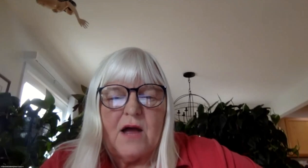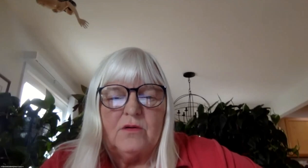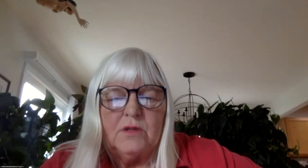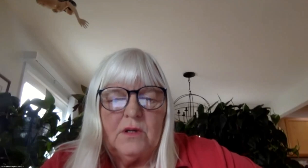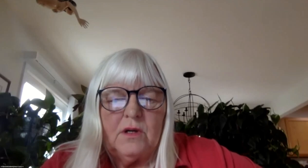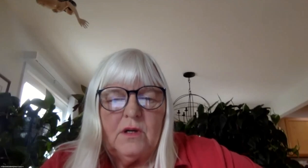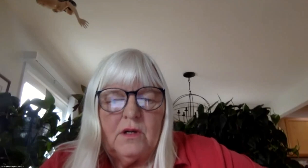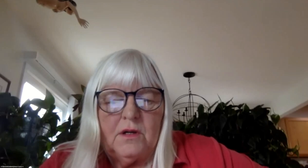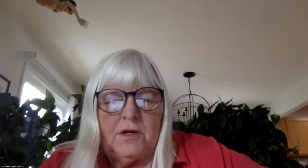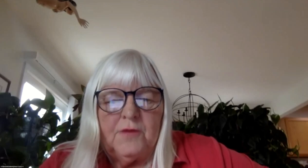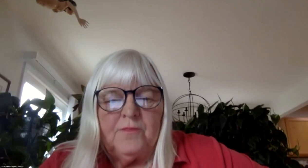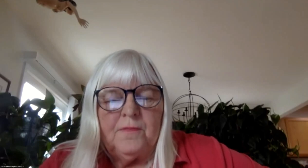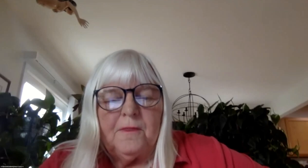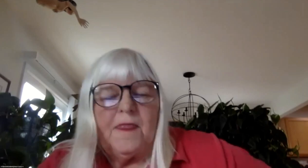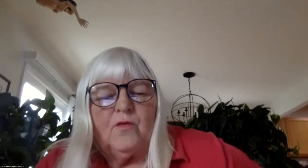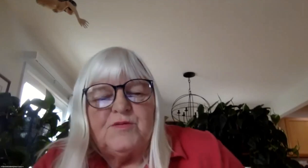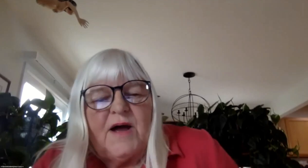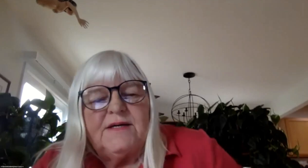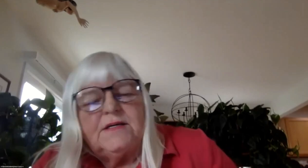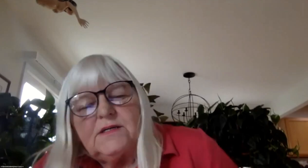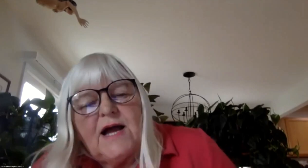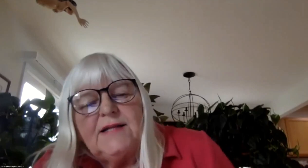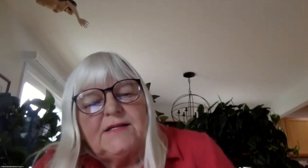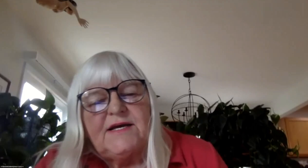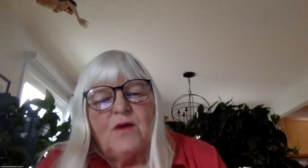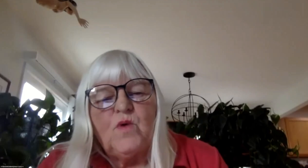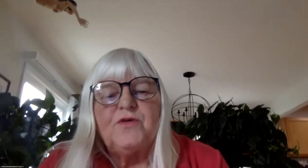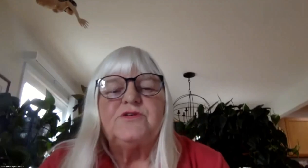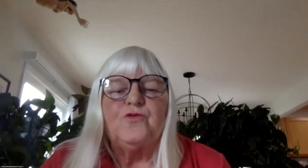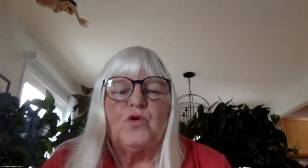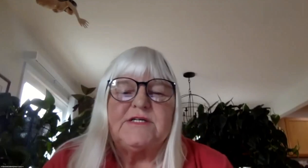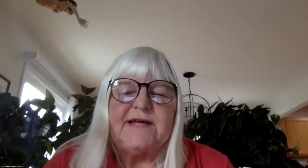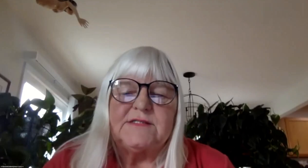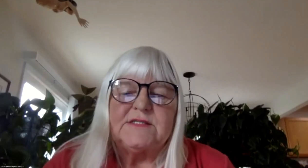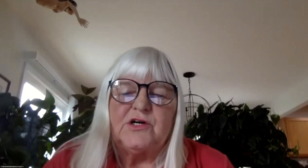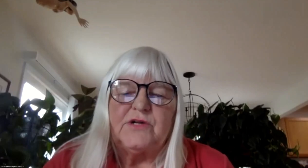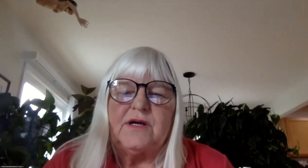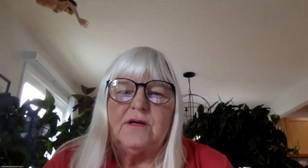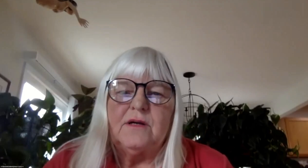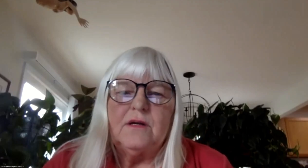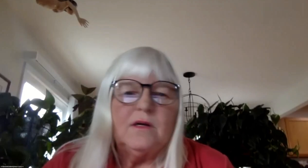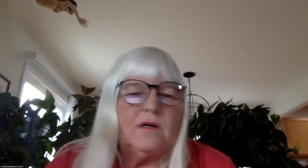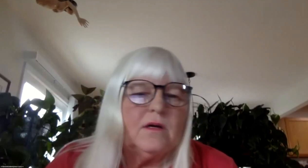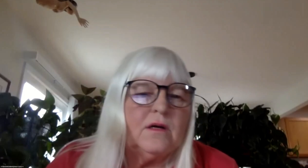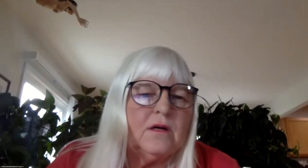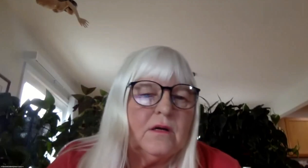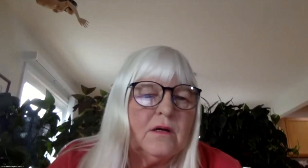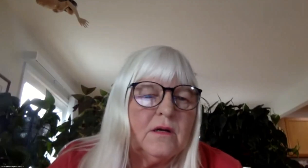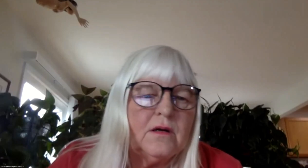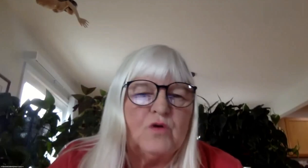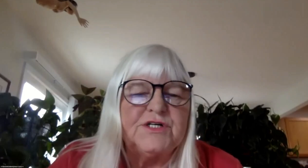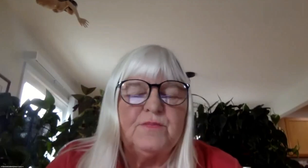does now. Hi, Peggy. A respondent in Thailand said, I want those authorities to access. Peggy, just letting you know there's another minute